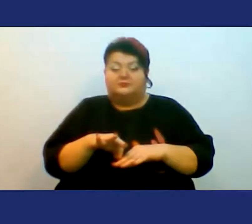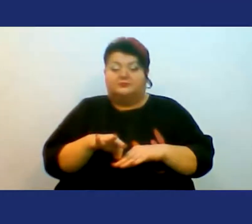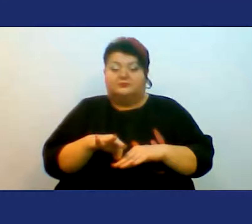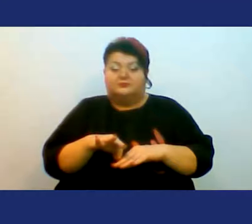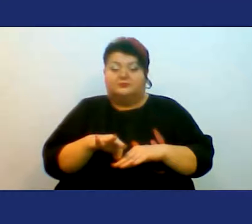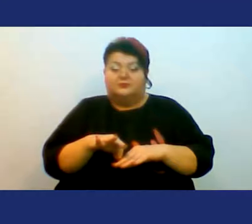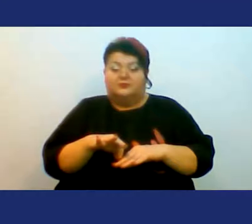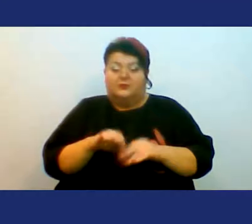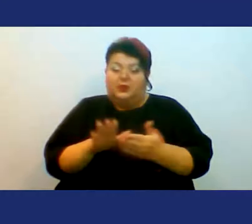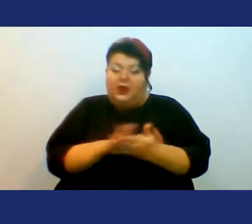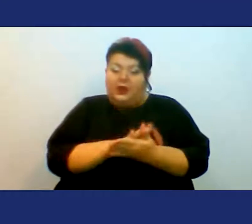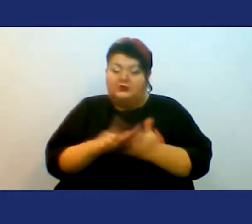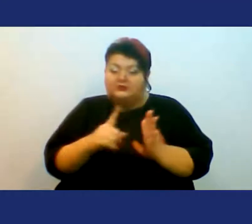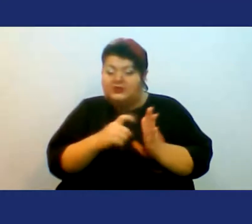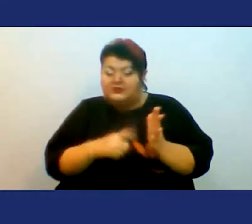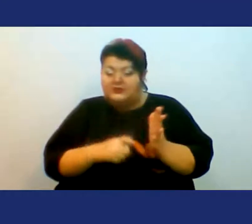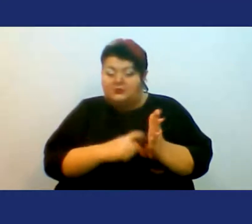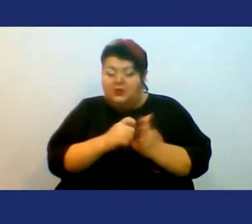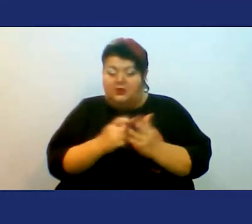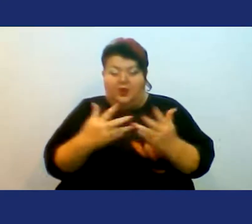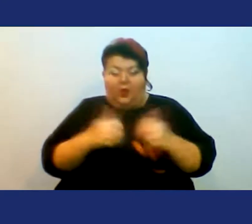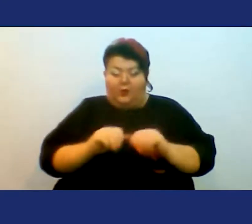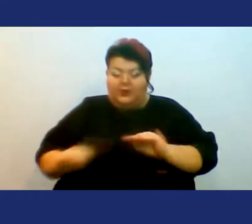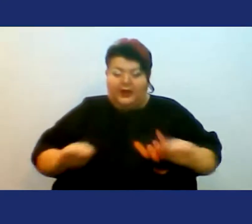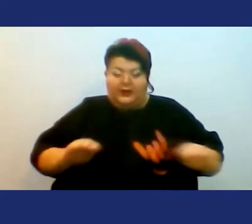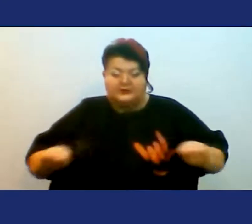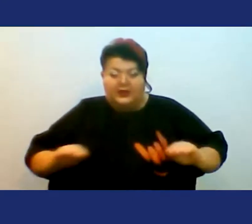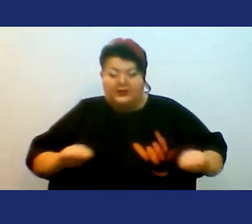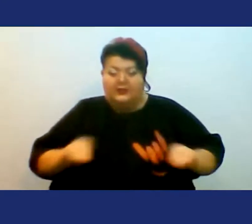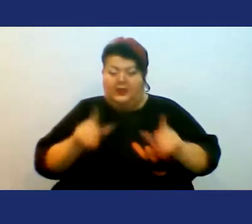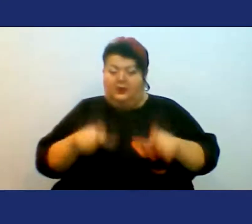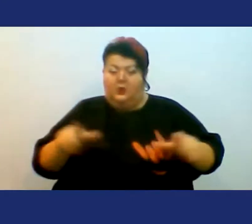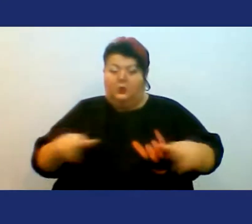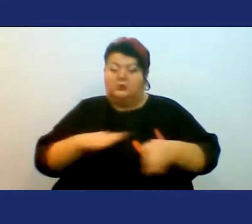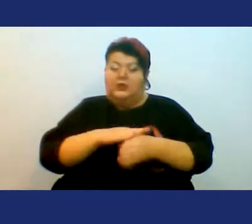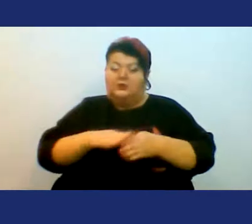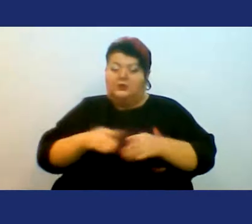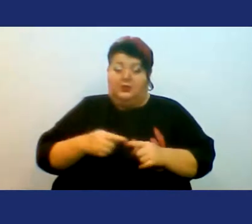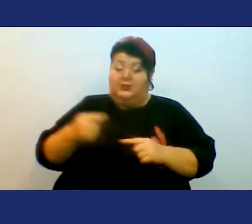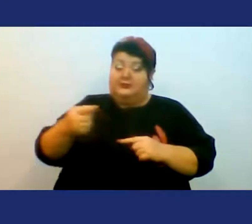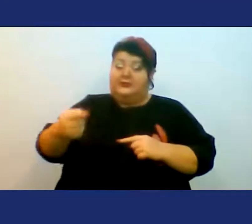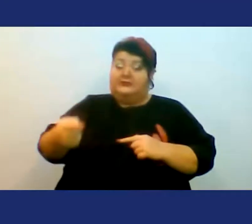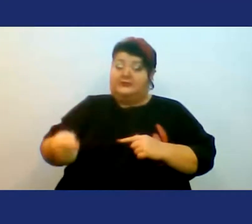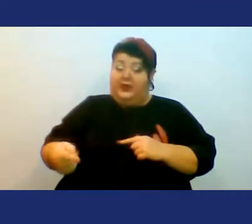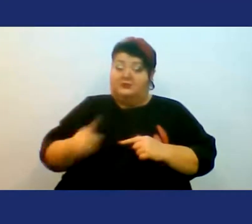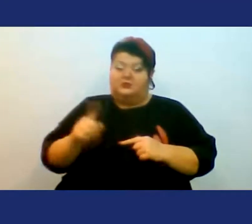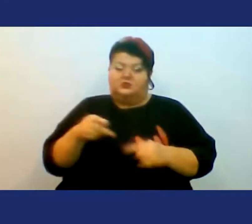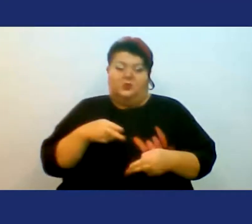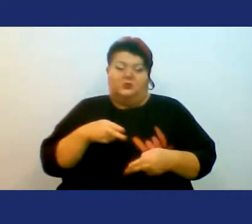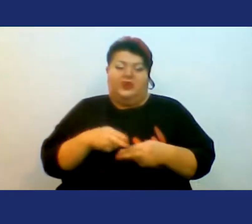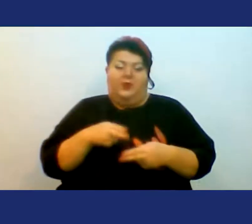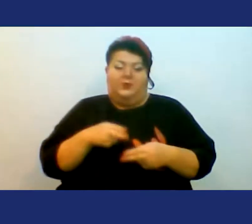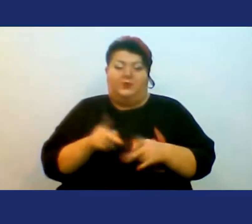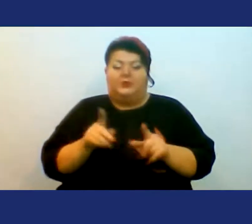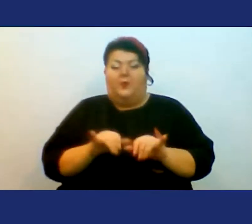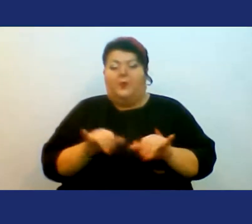from one another so that they maintain that distance to prevent infection to the maximum degree possible.